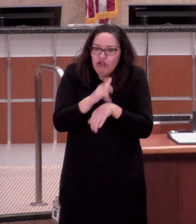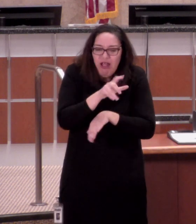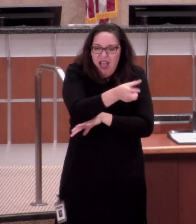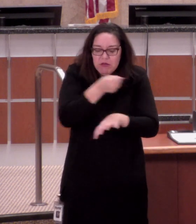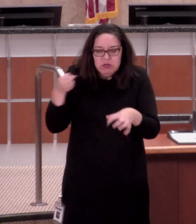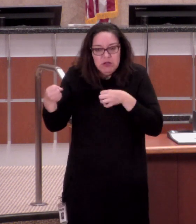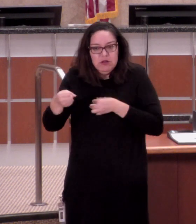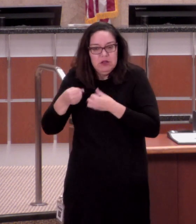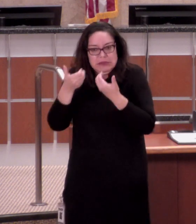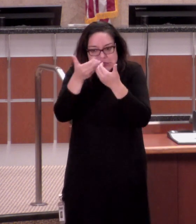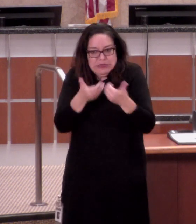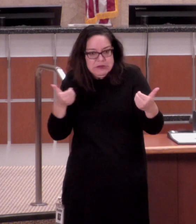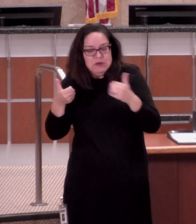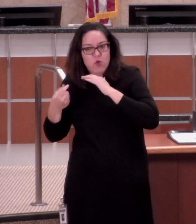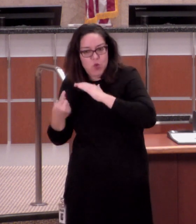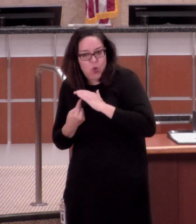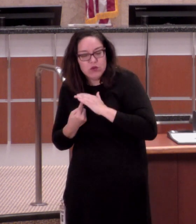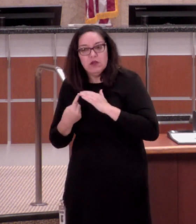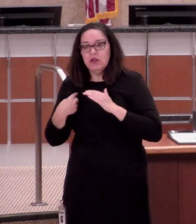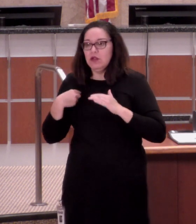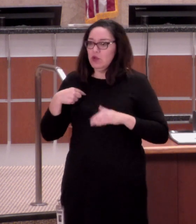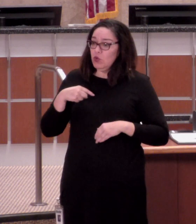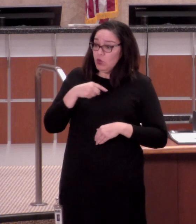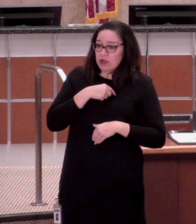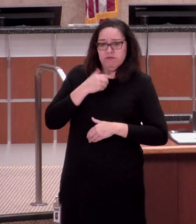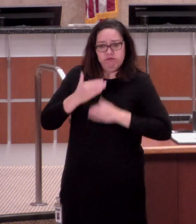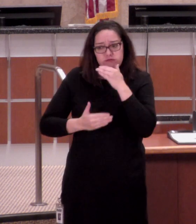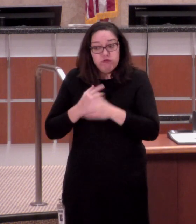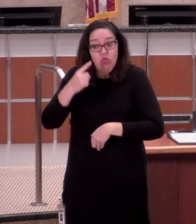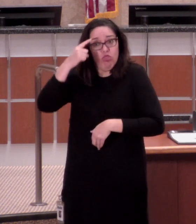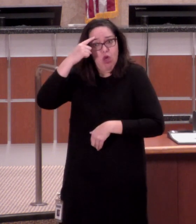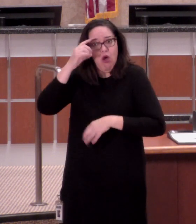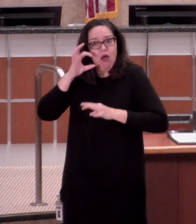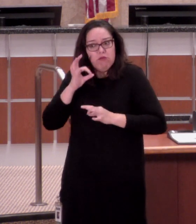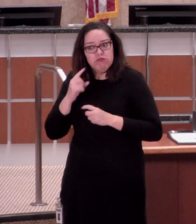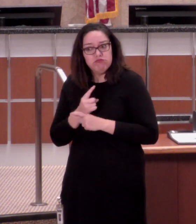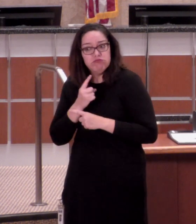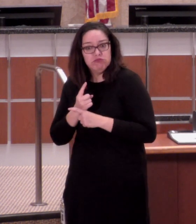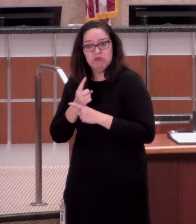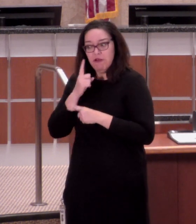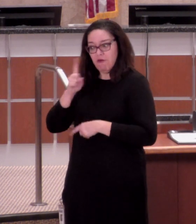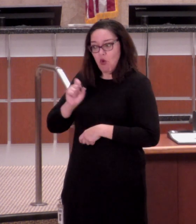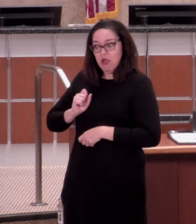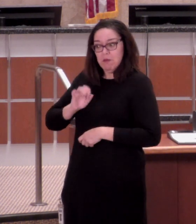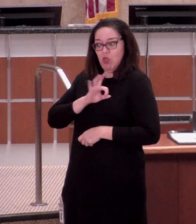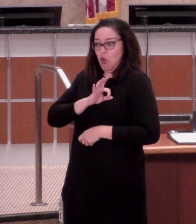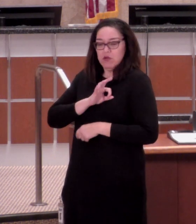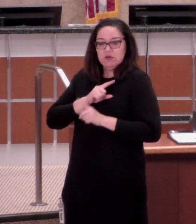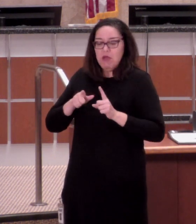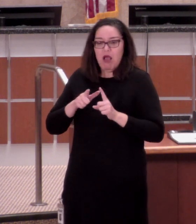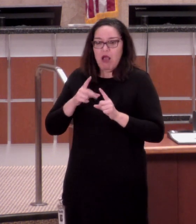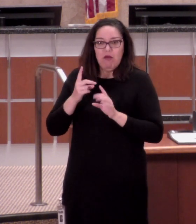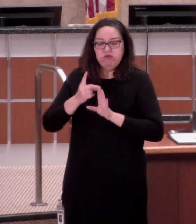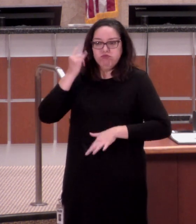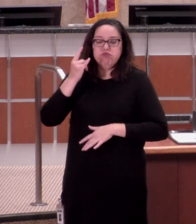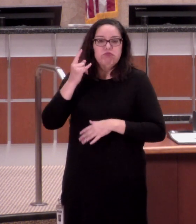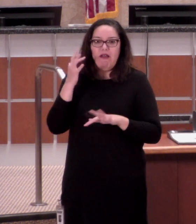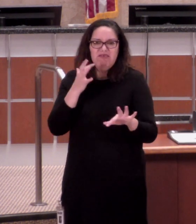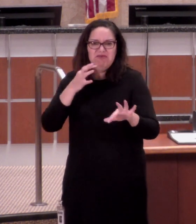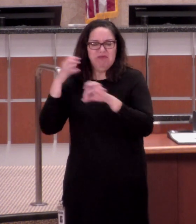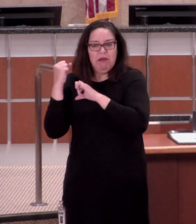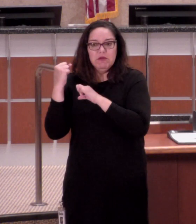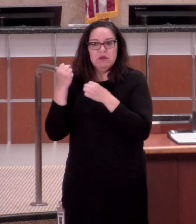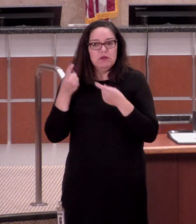we did what we thought we were doing right with employees, but it hit us way too fast. It's not something that we expected.